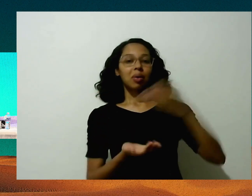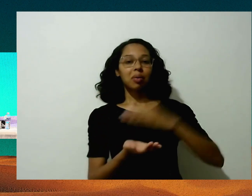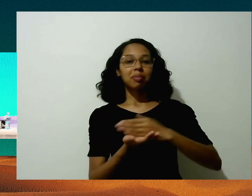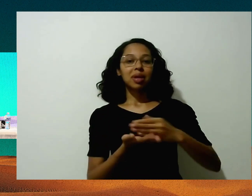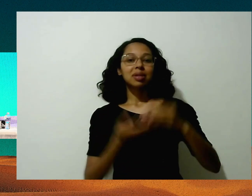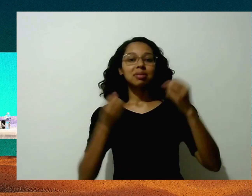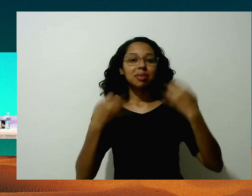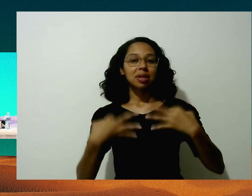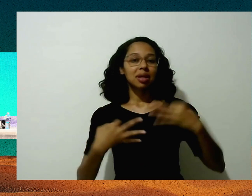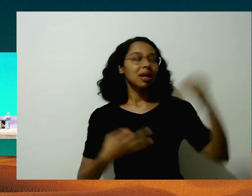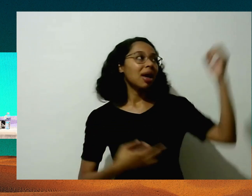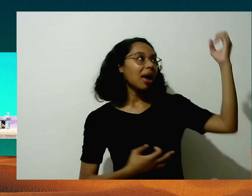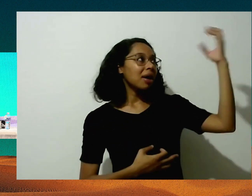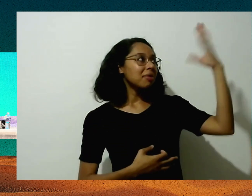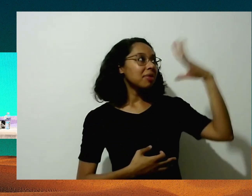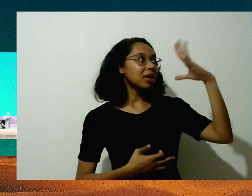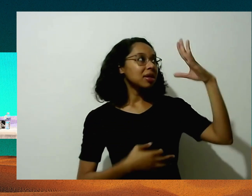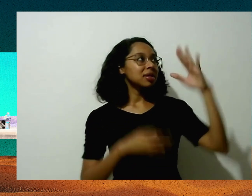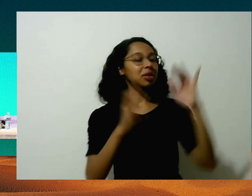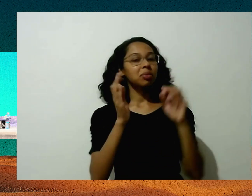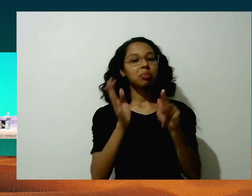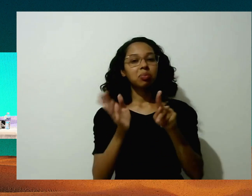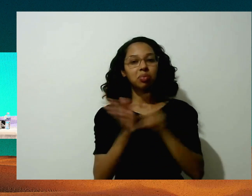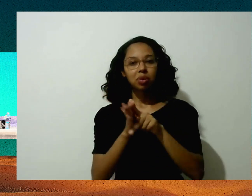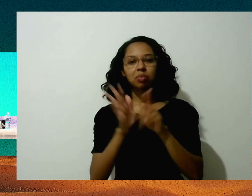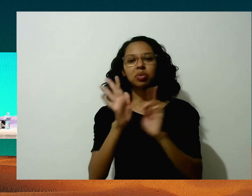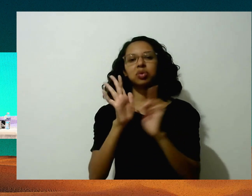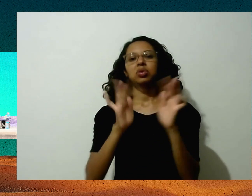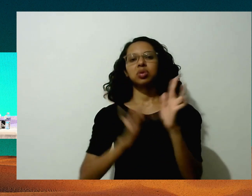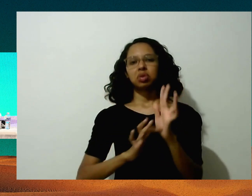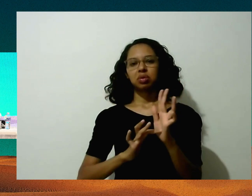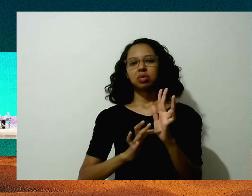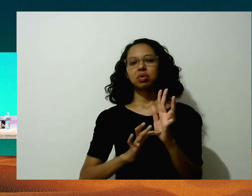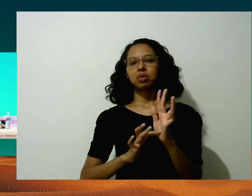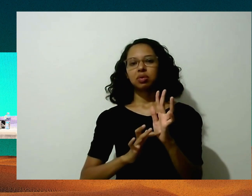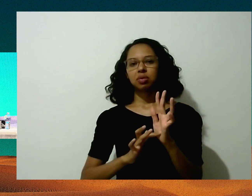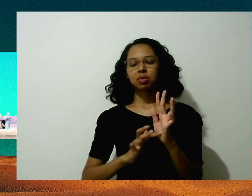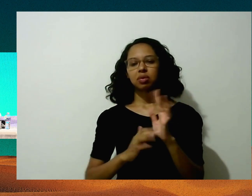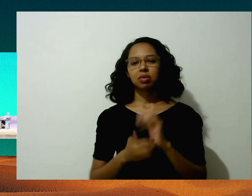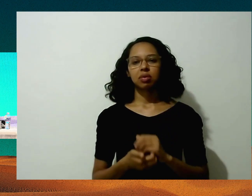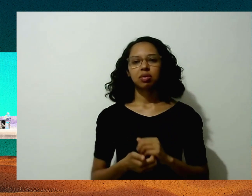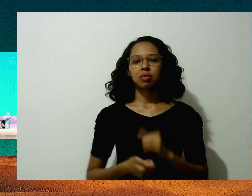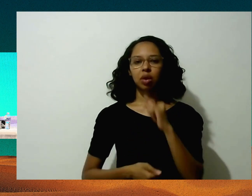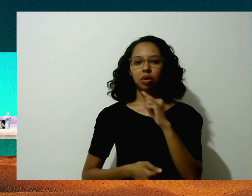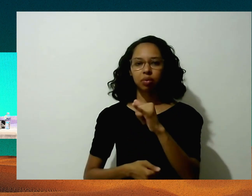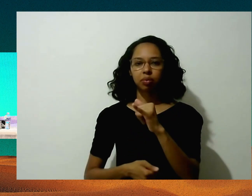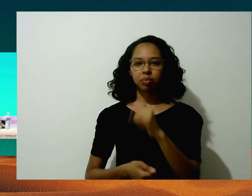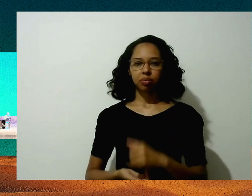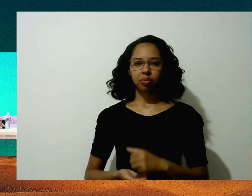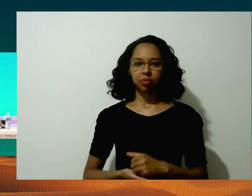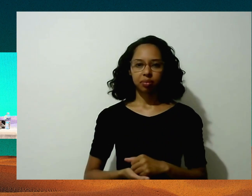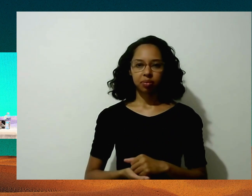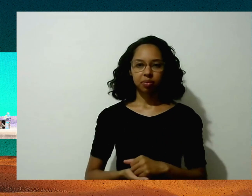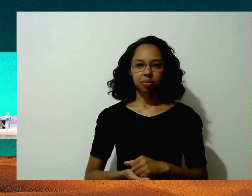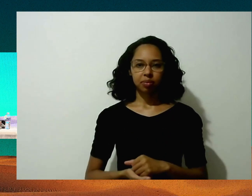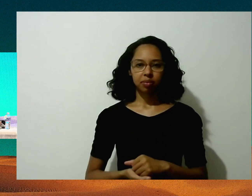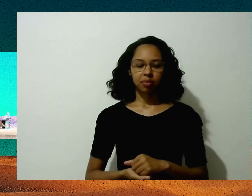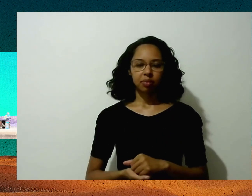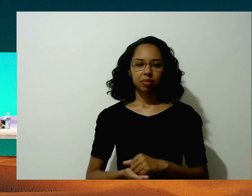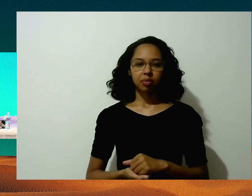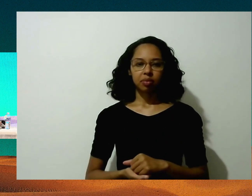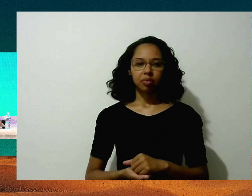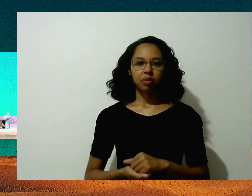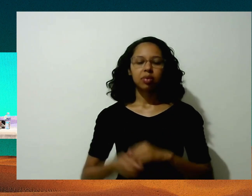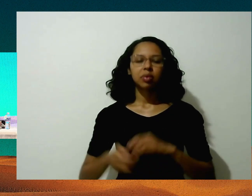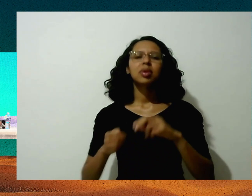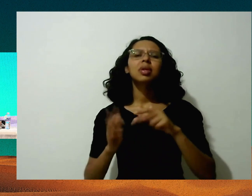And Revelation 1:1, I'm not going to read it. It starts with the revelation of Jesus Christ. Irmãos, isso quer dizer que a